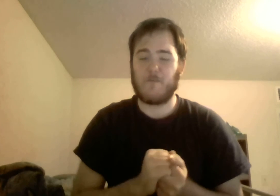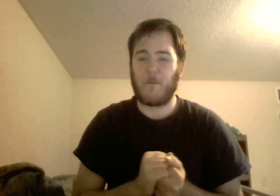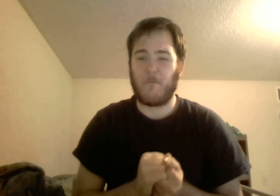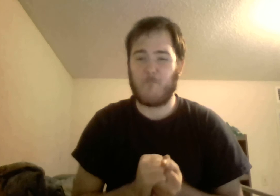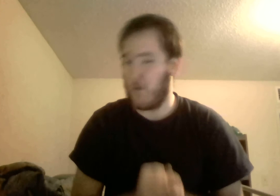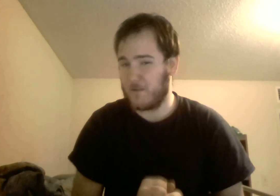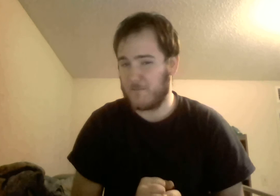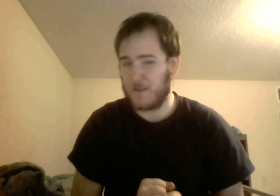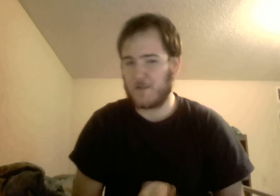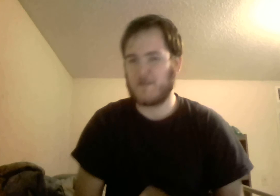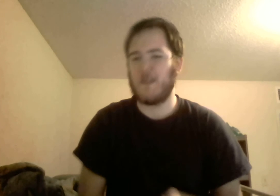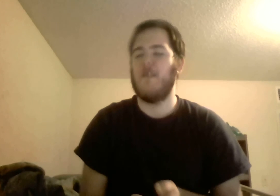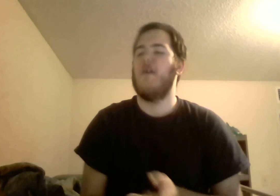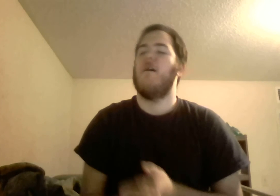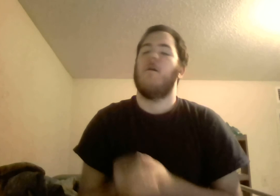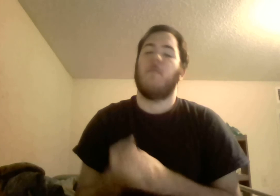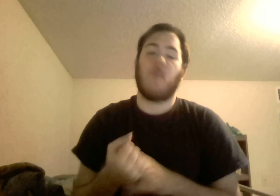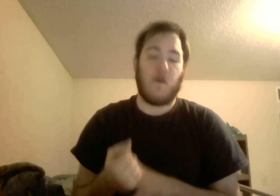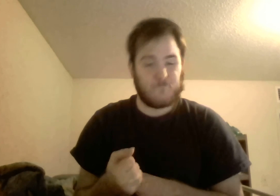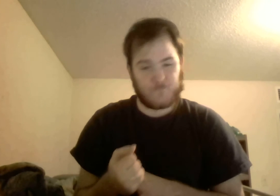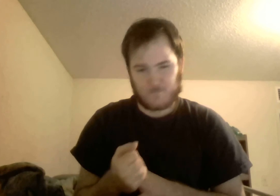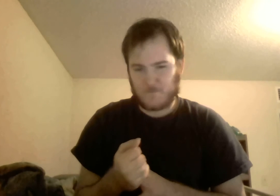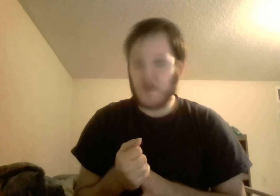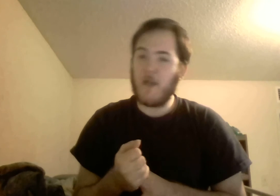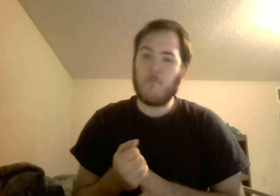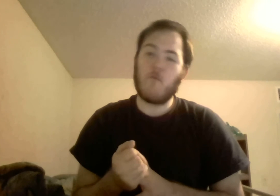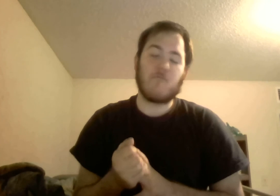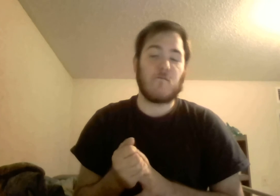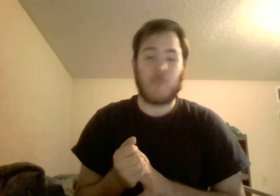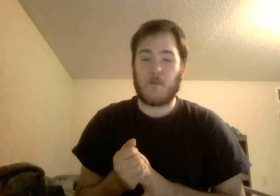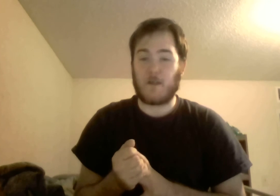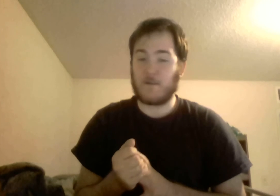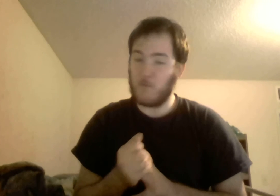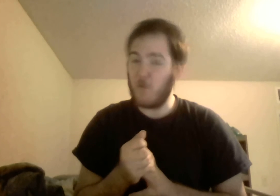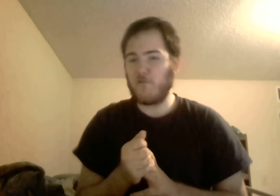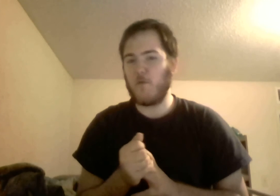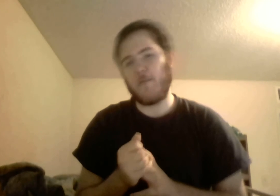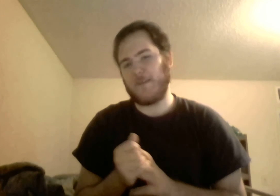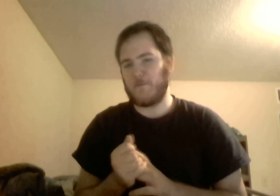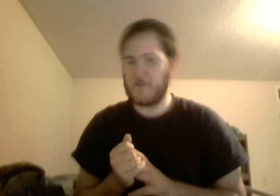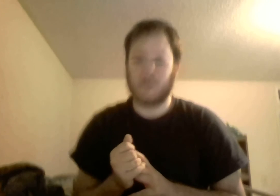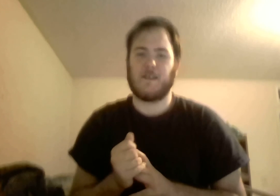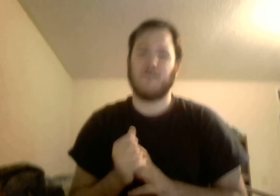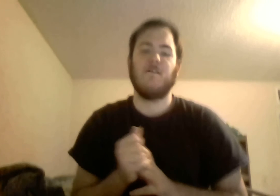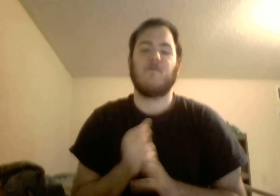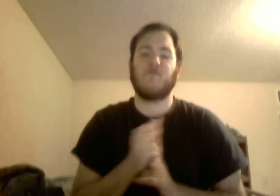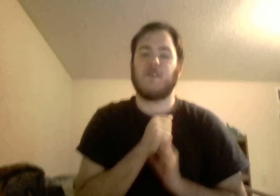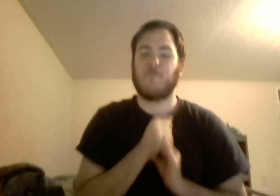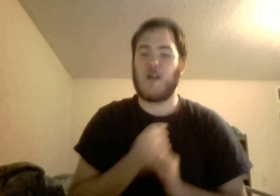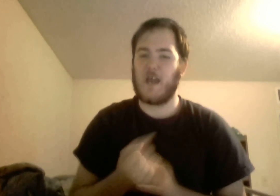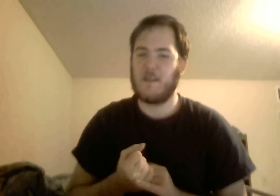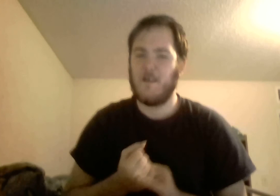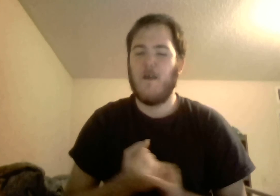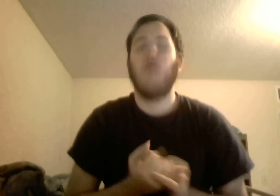like, falls to a person. So, whether very controversial or made to be seen, or to be pride.